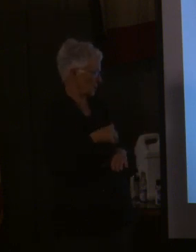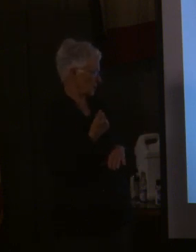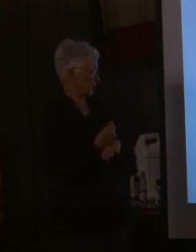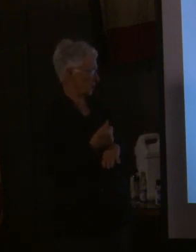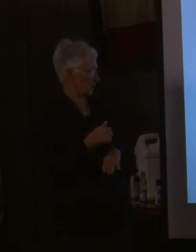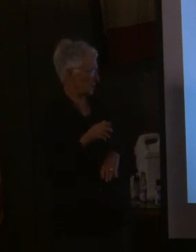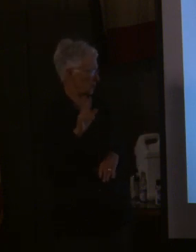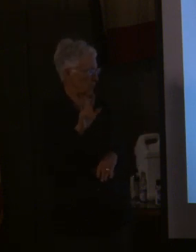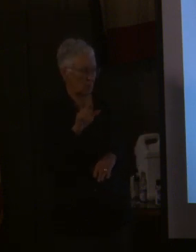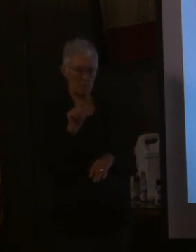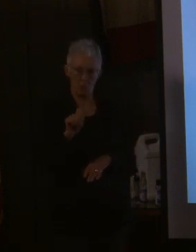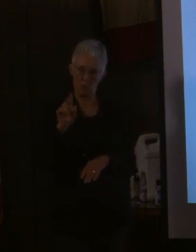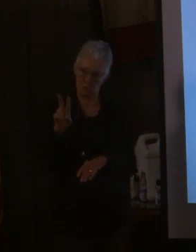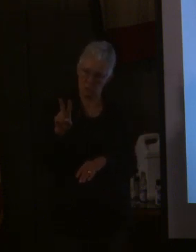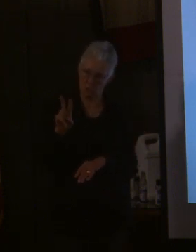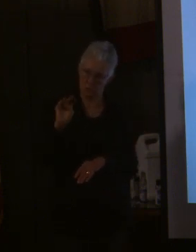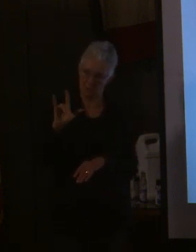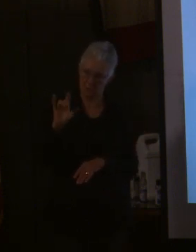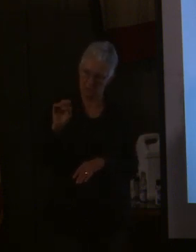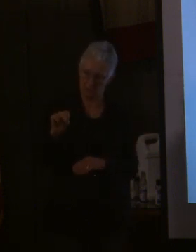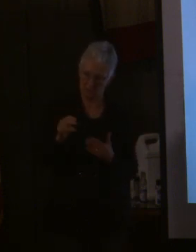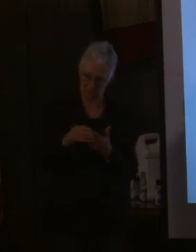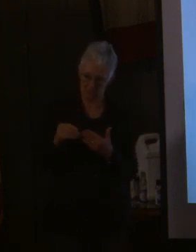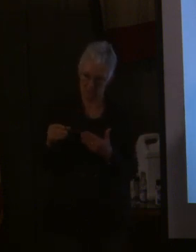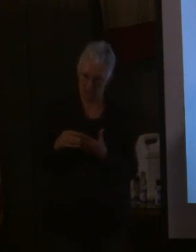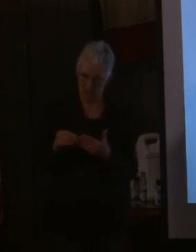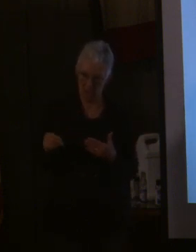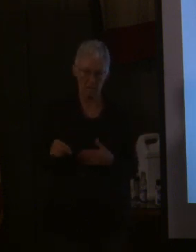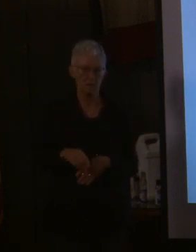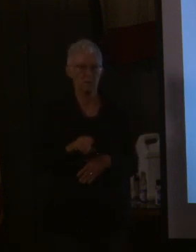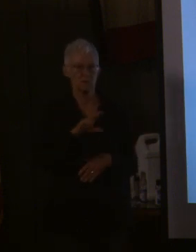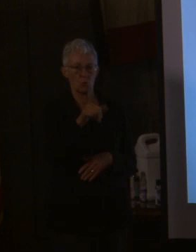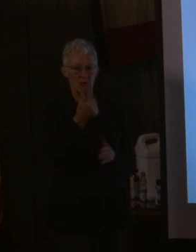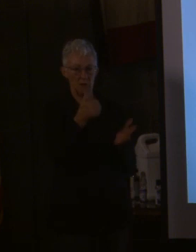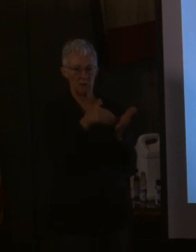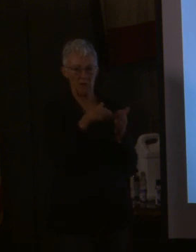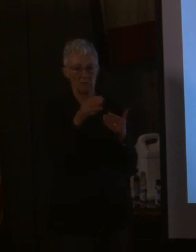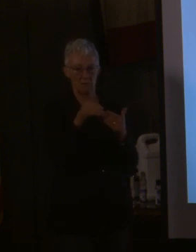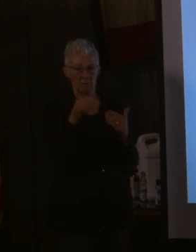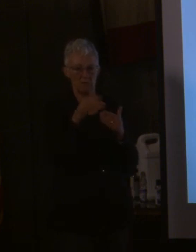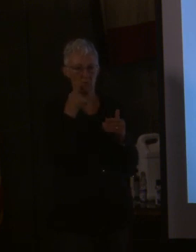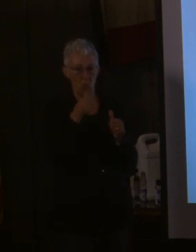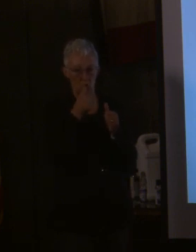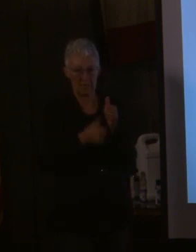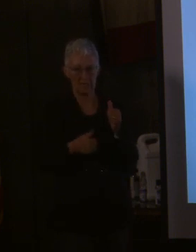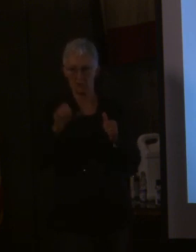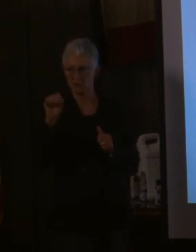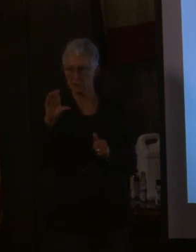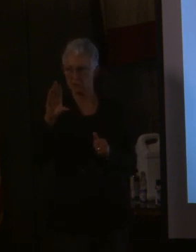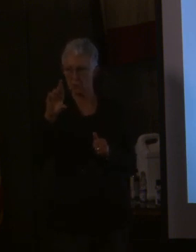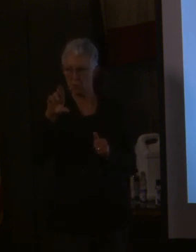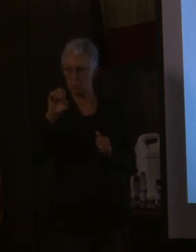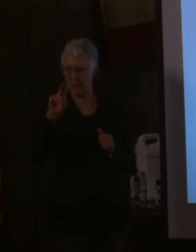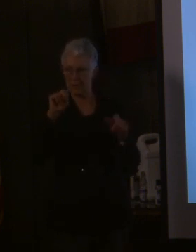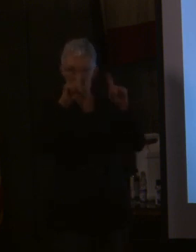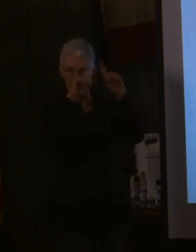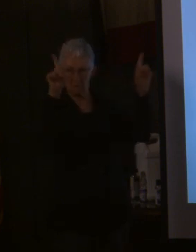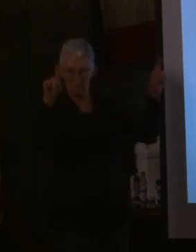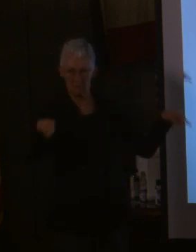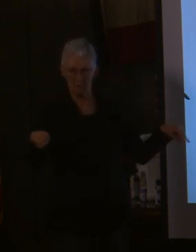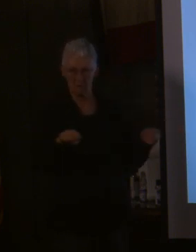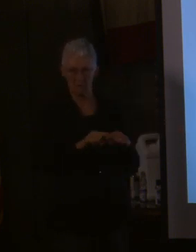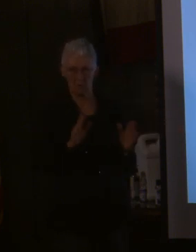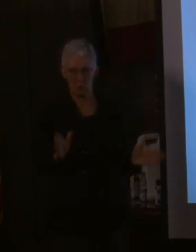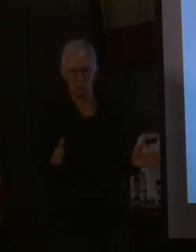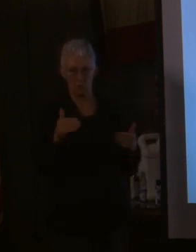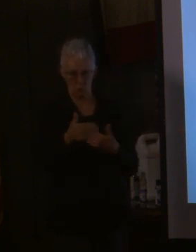be, again, based on size, if you want to think about it that way, $10,000 per screen. So $10,000 per screen, we'll be able to cover the